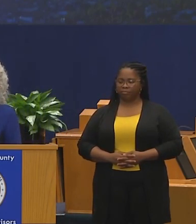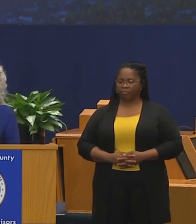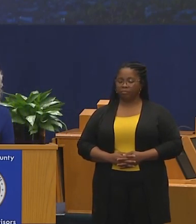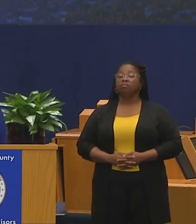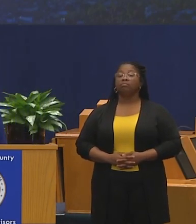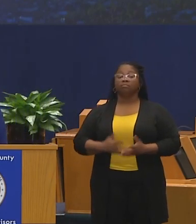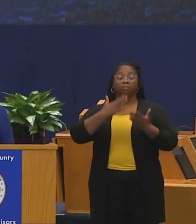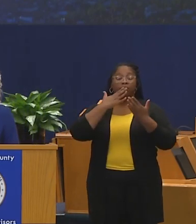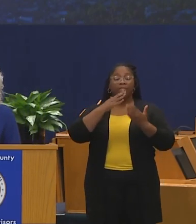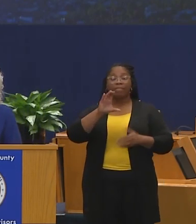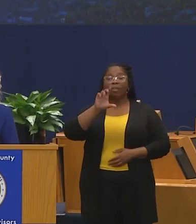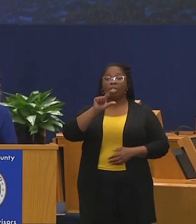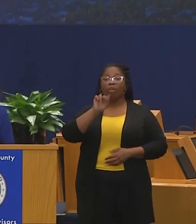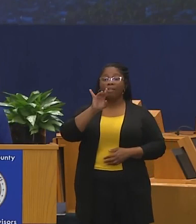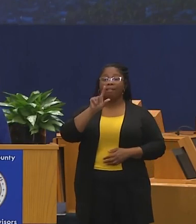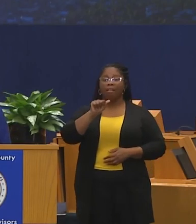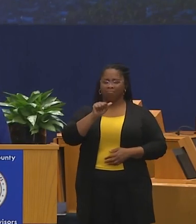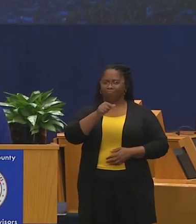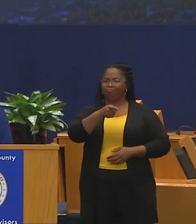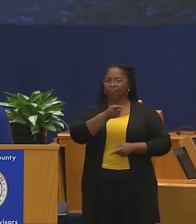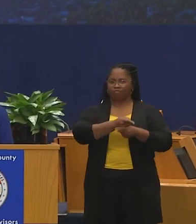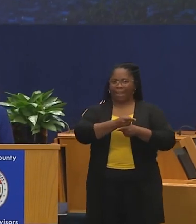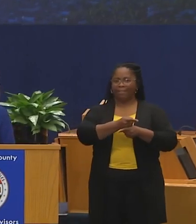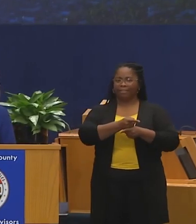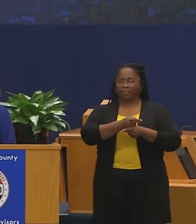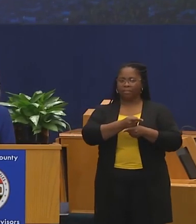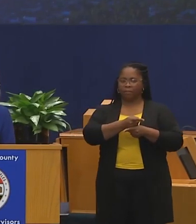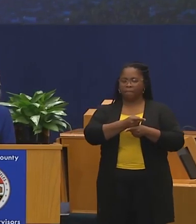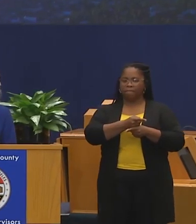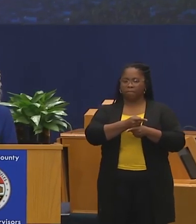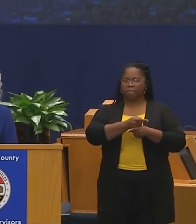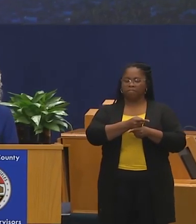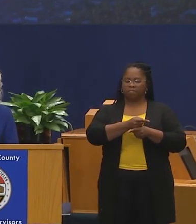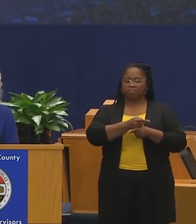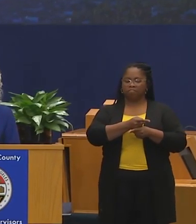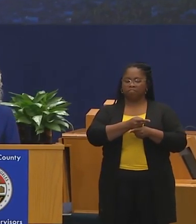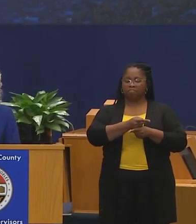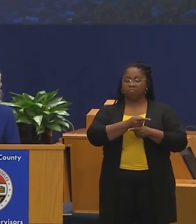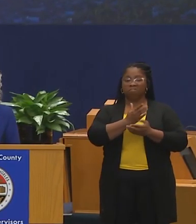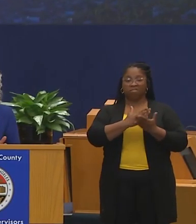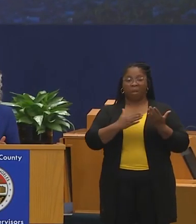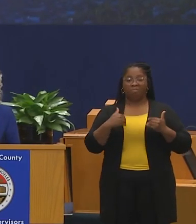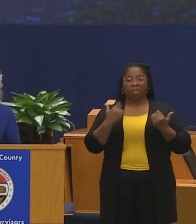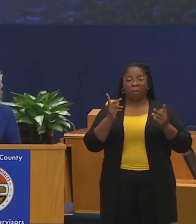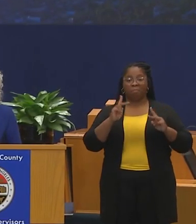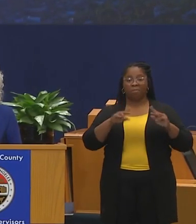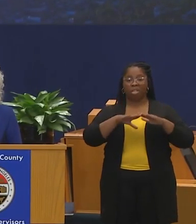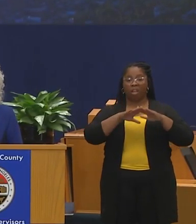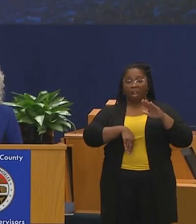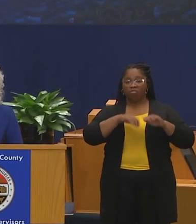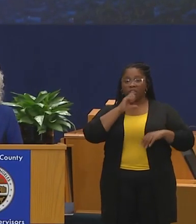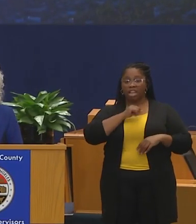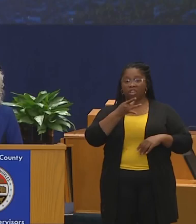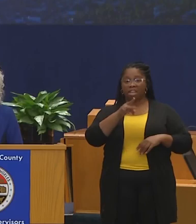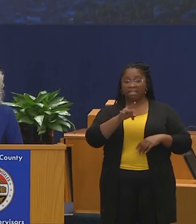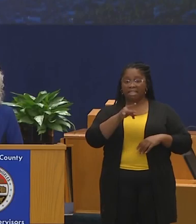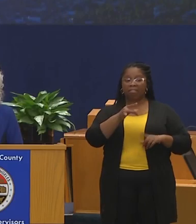Thank you, Claudia. You're right to note that we do have cases amongst young people under the age of